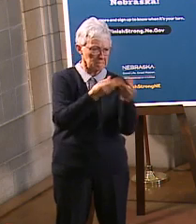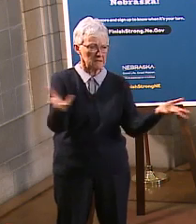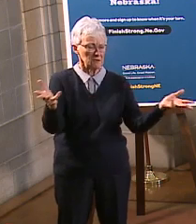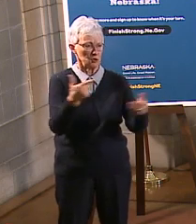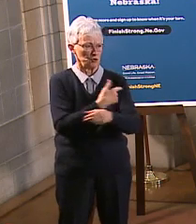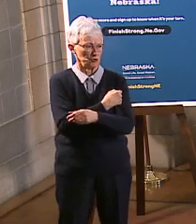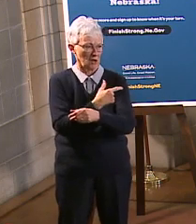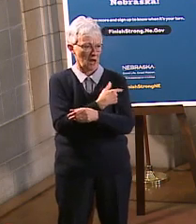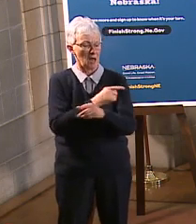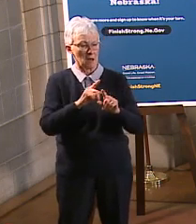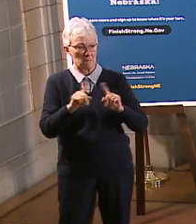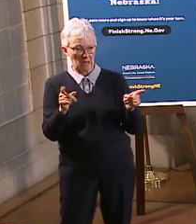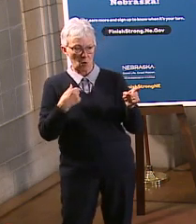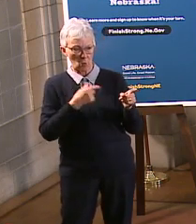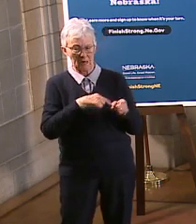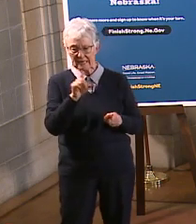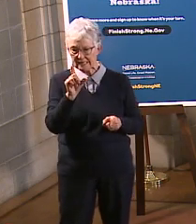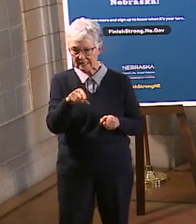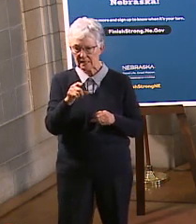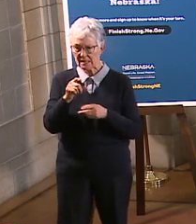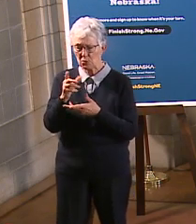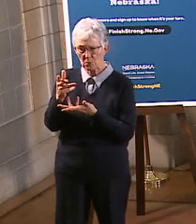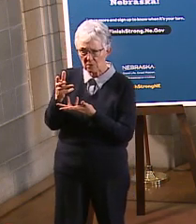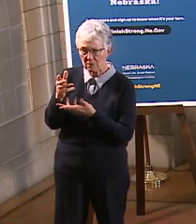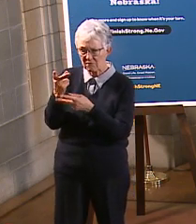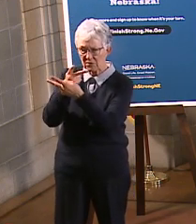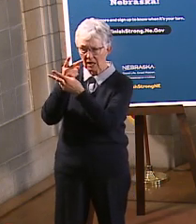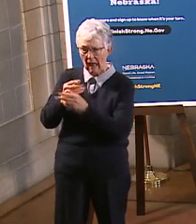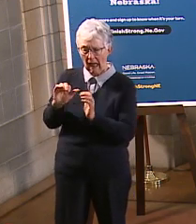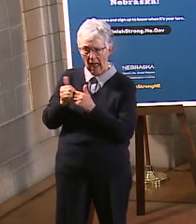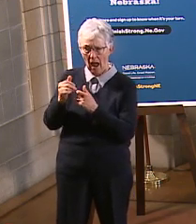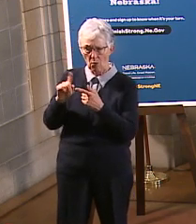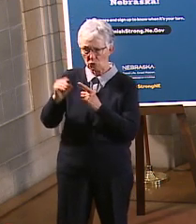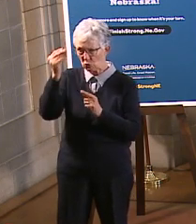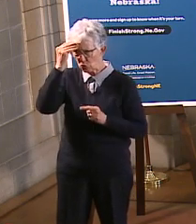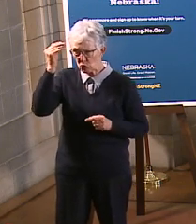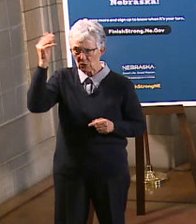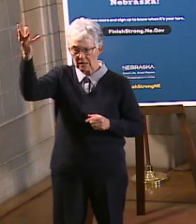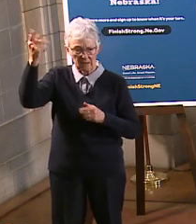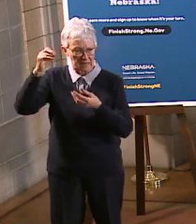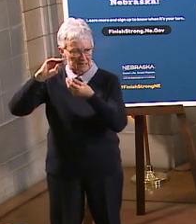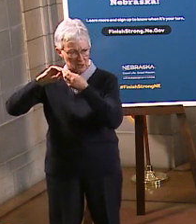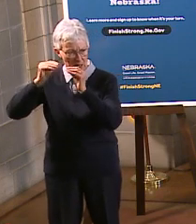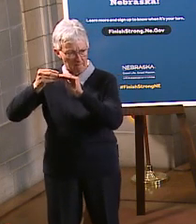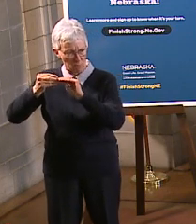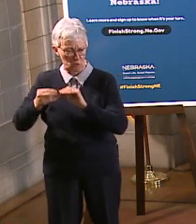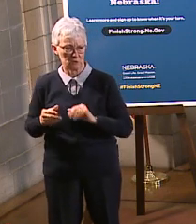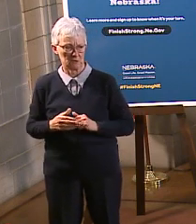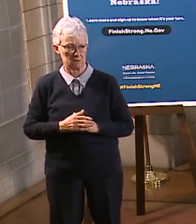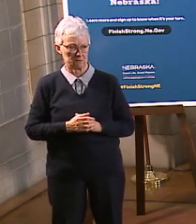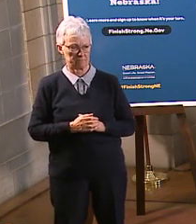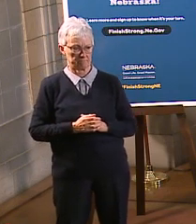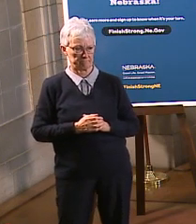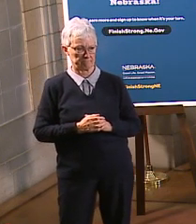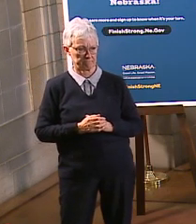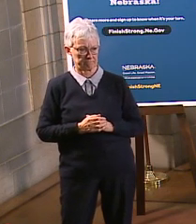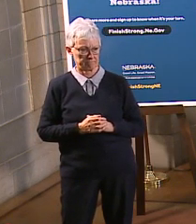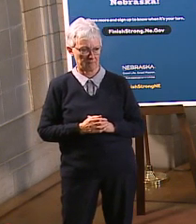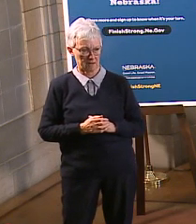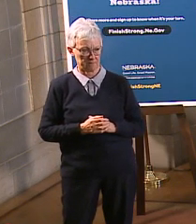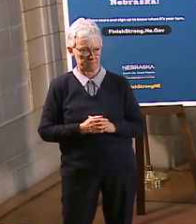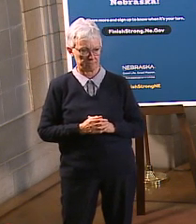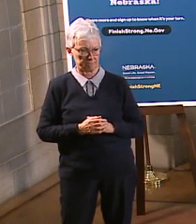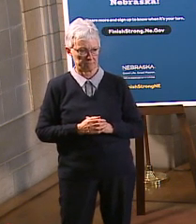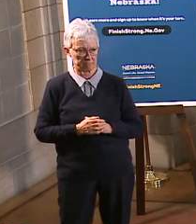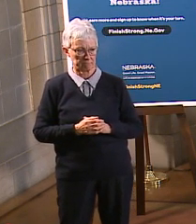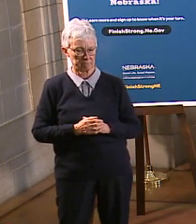the data reporting, which I think is part of the issue for some of these lagging numbers. Manufacturing isn't consistent enough now to